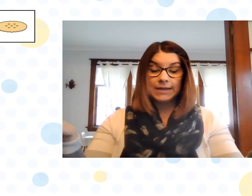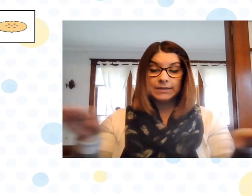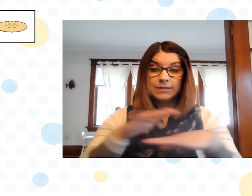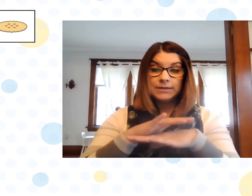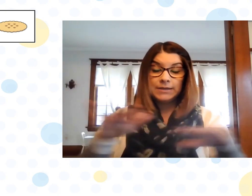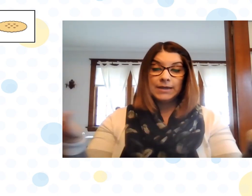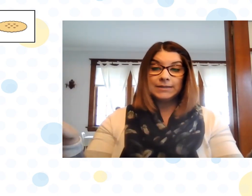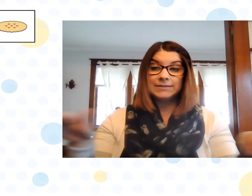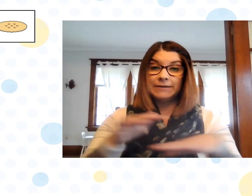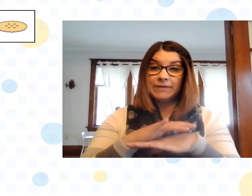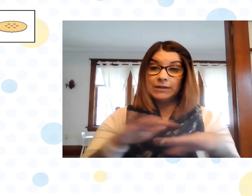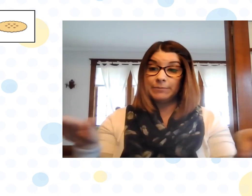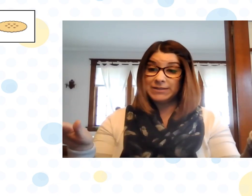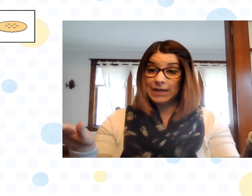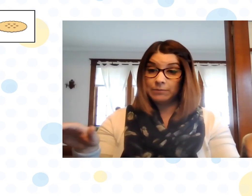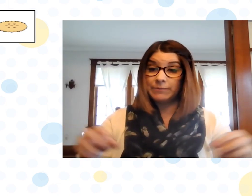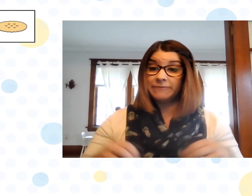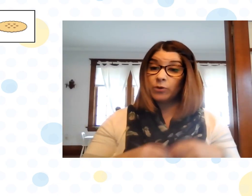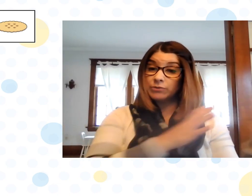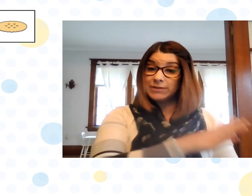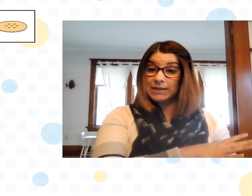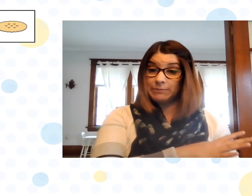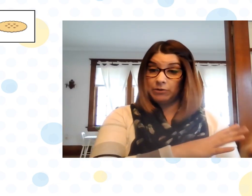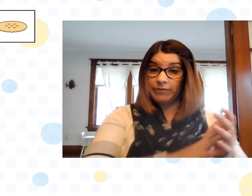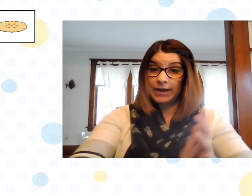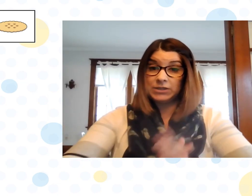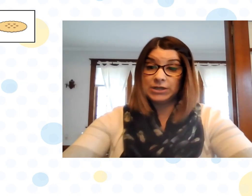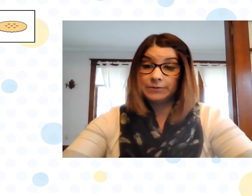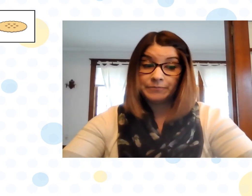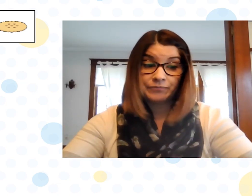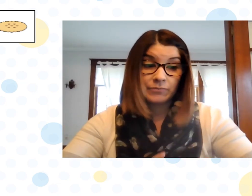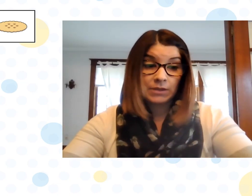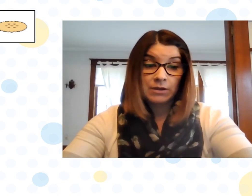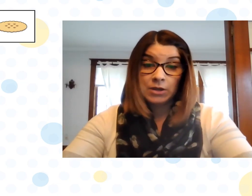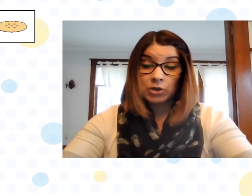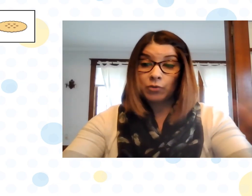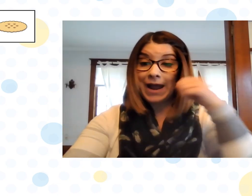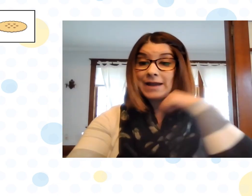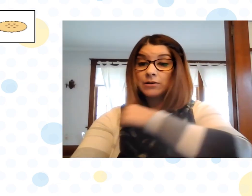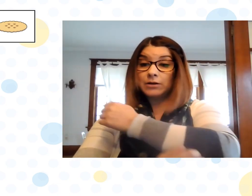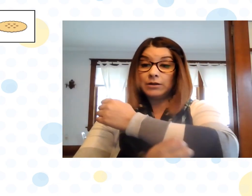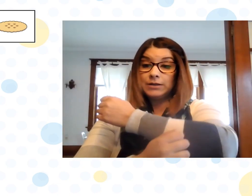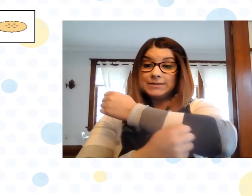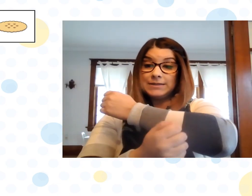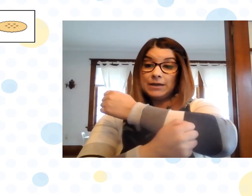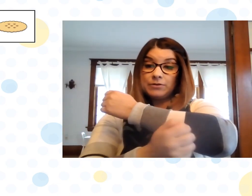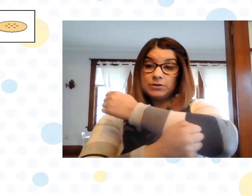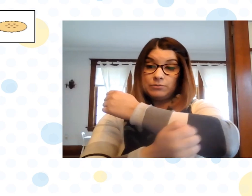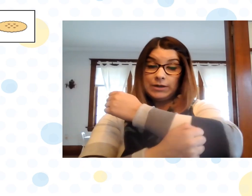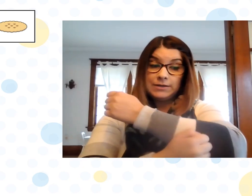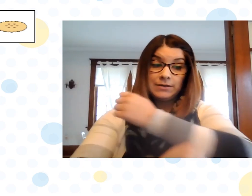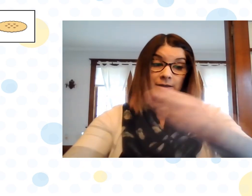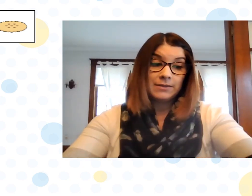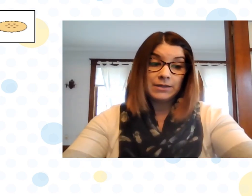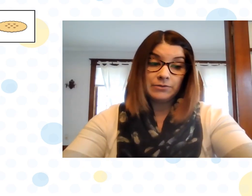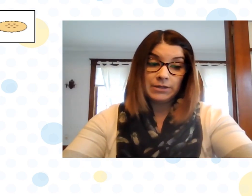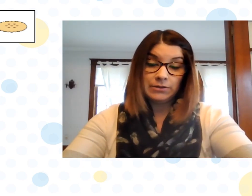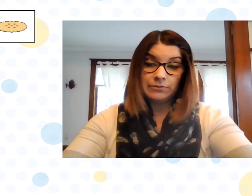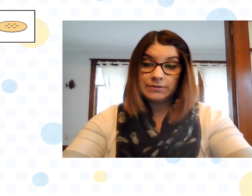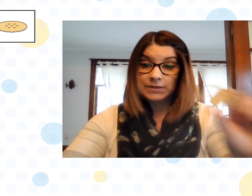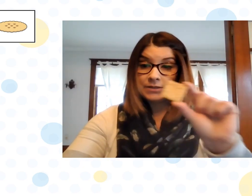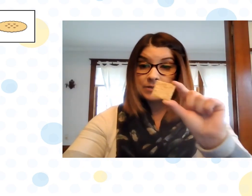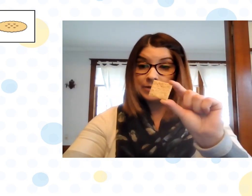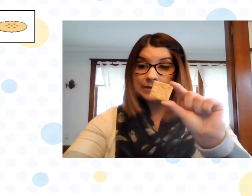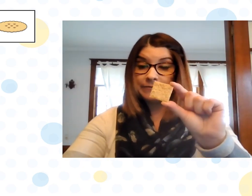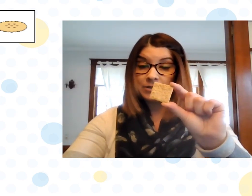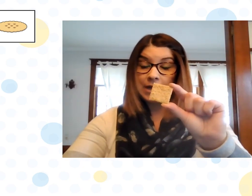done, and see if they'll imitate before you take them out of the high chair. Cracker is another good one that you can use.